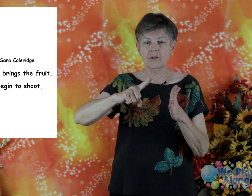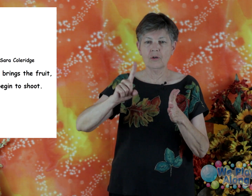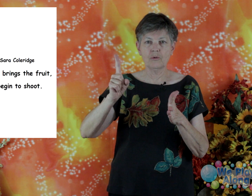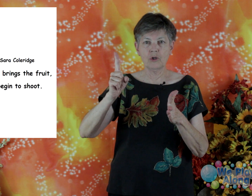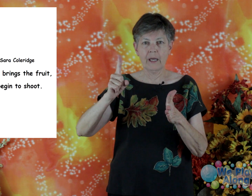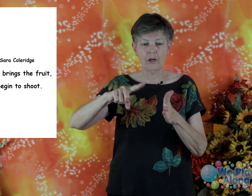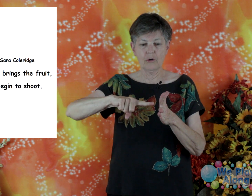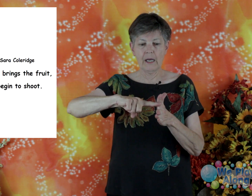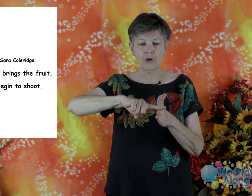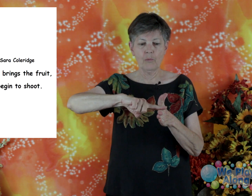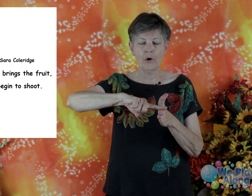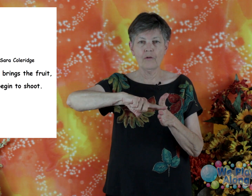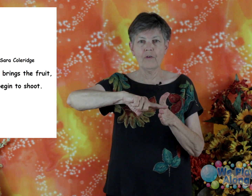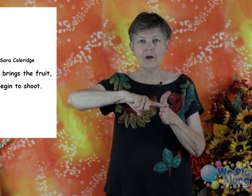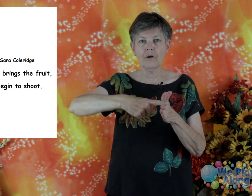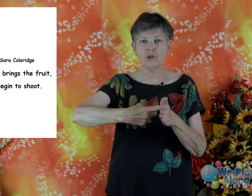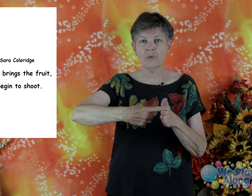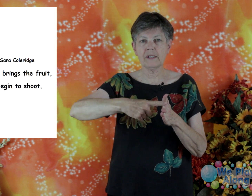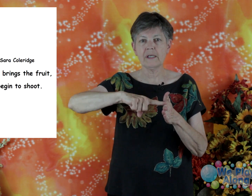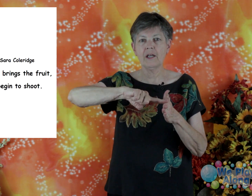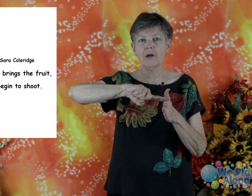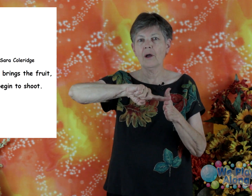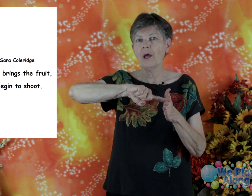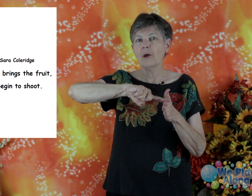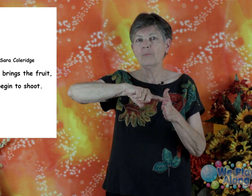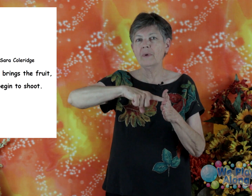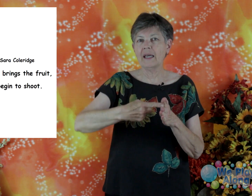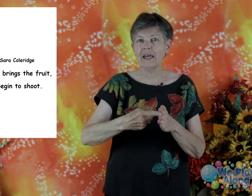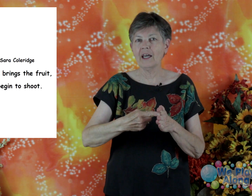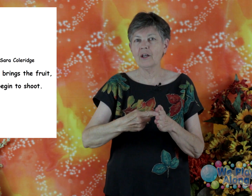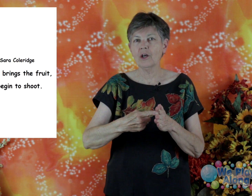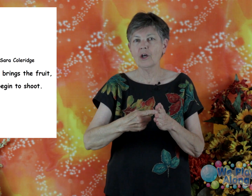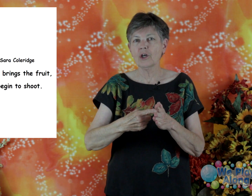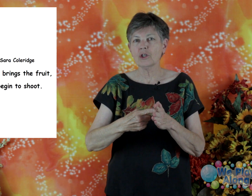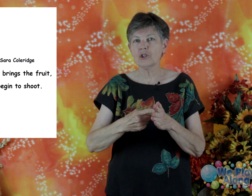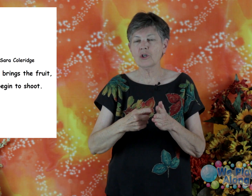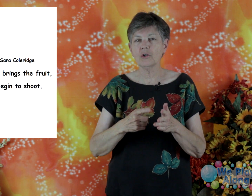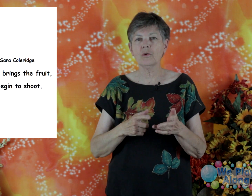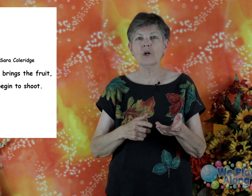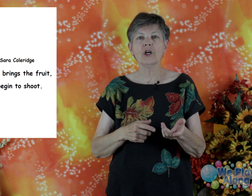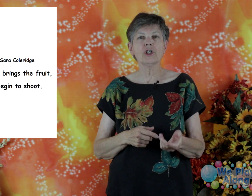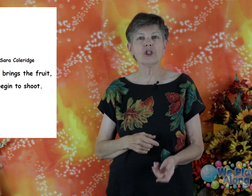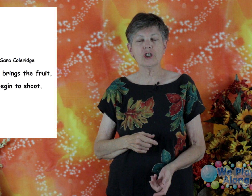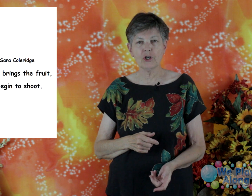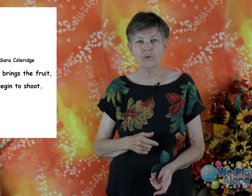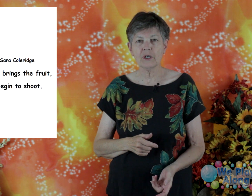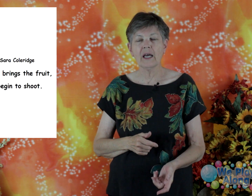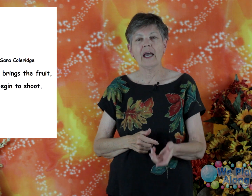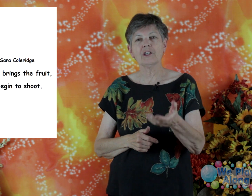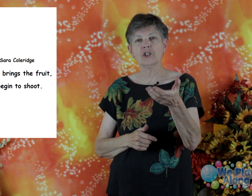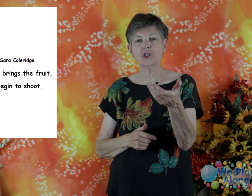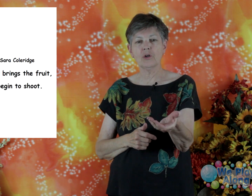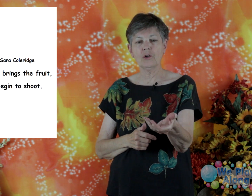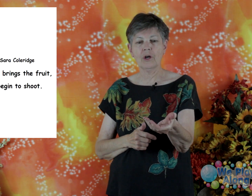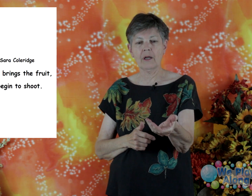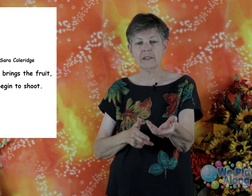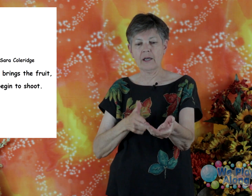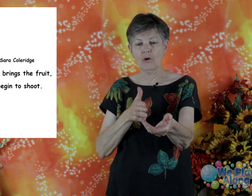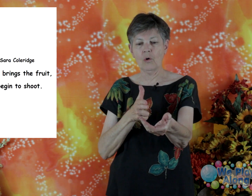So again, you take your pointer finger and twist it here. Begin to shoot. And to shoot, it's like you're holding